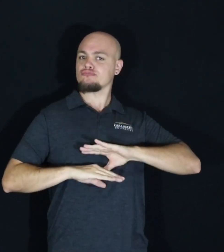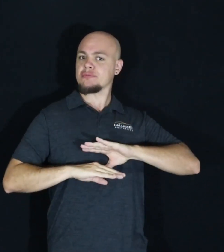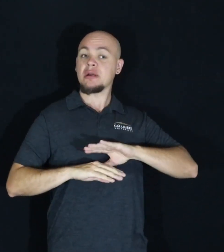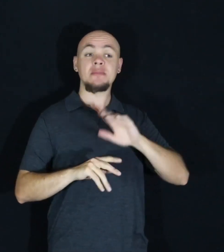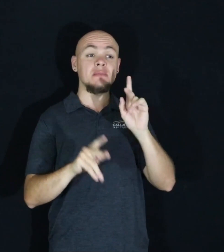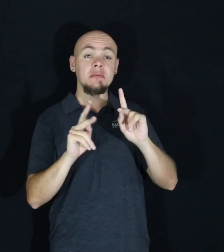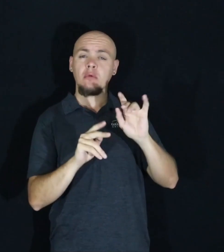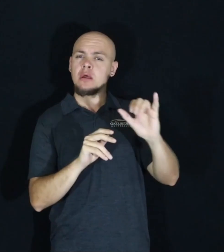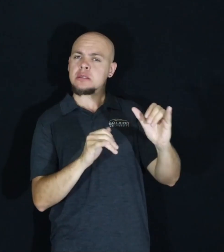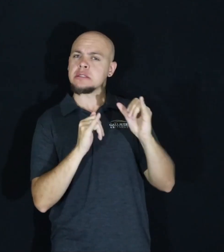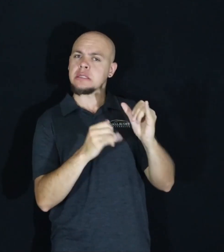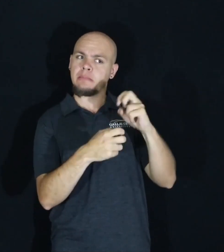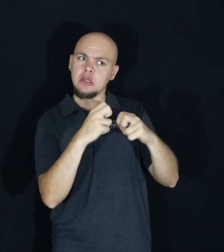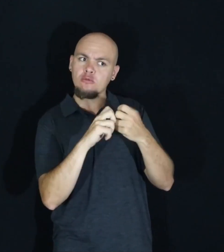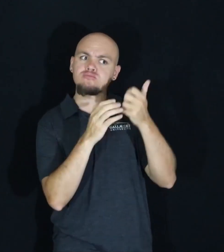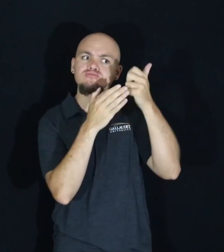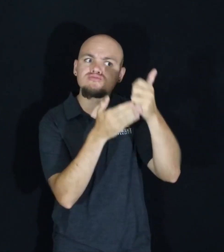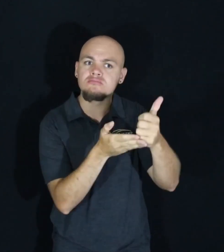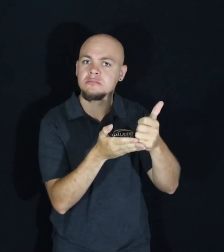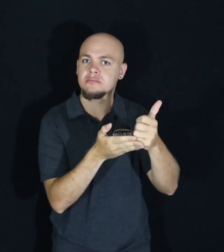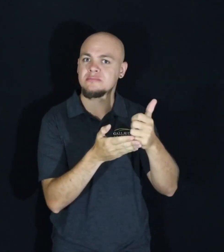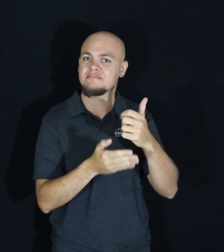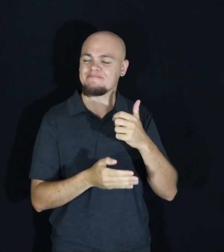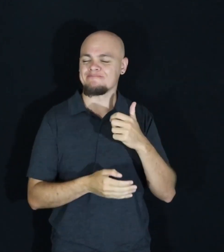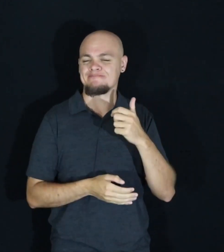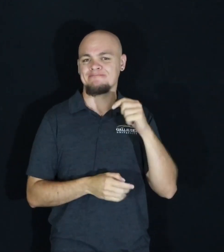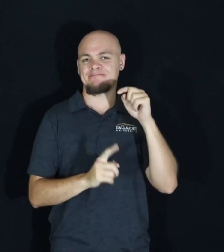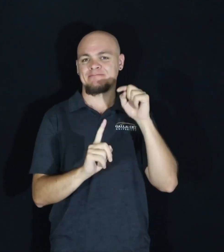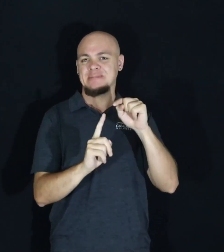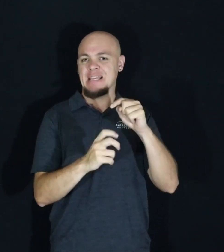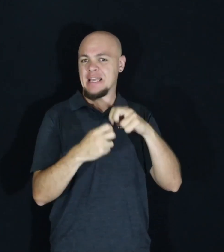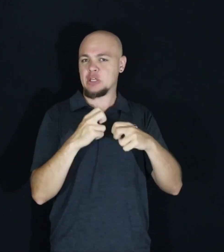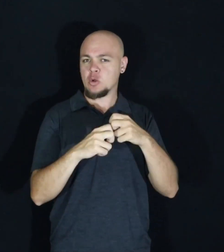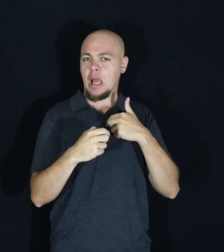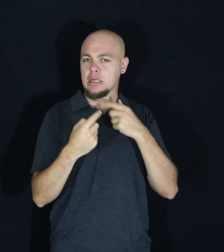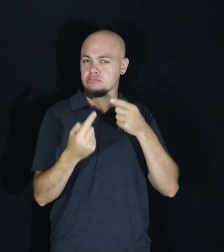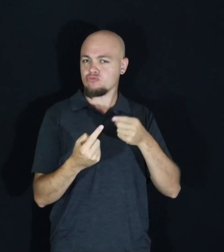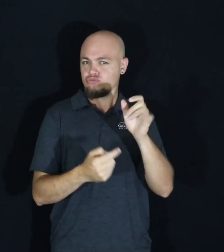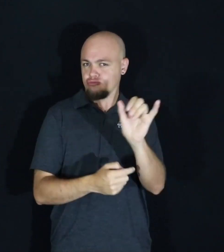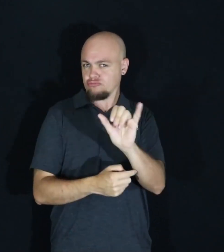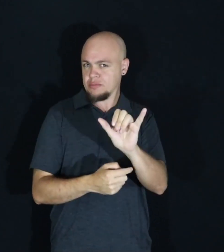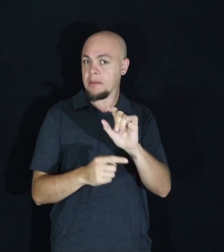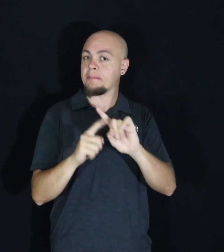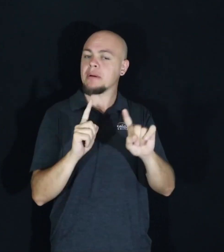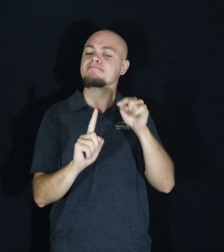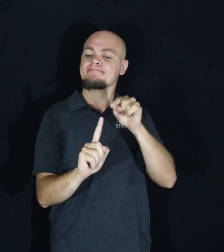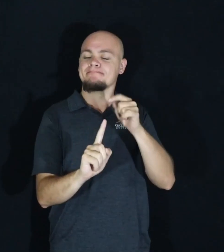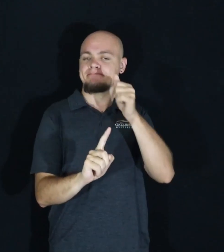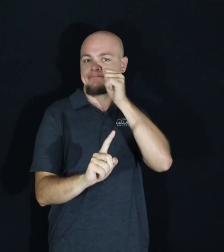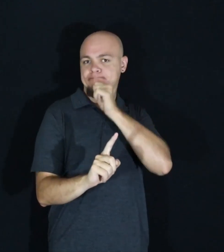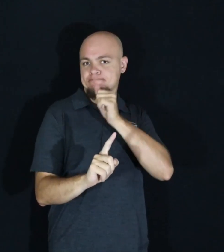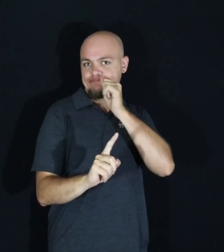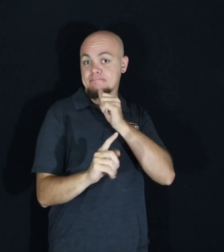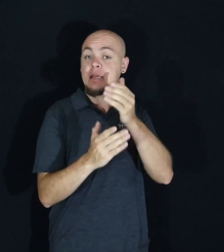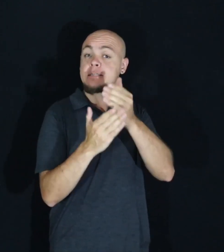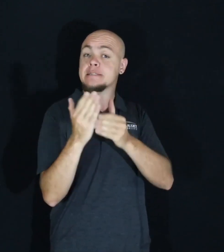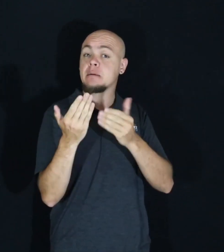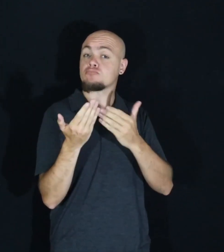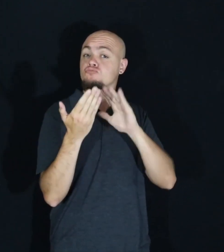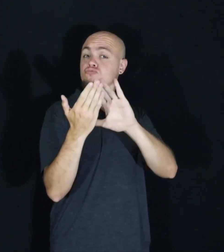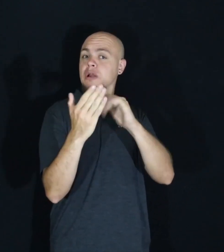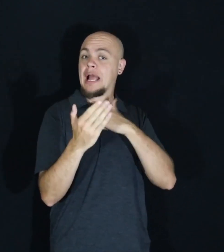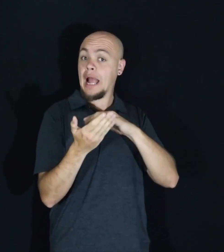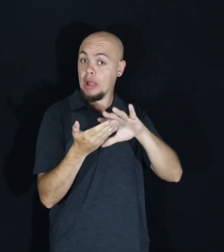with a similar issue. I still struggle with these issues, but I have learned to cope with them. Some strategies I have